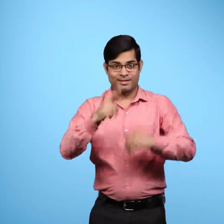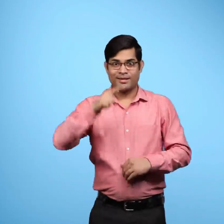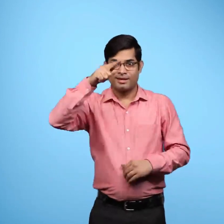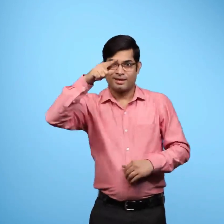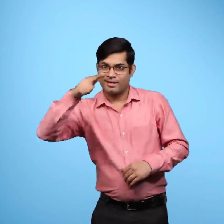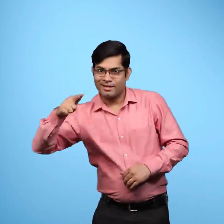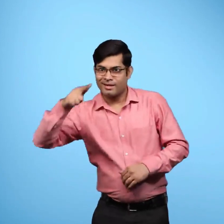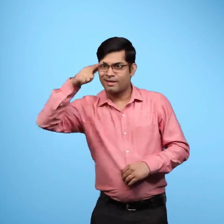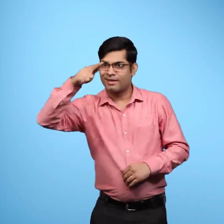slanting lines,